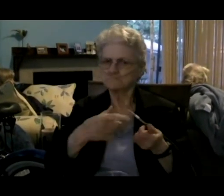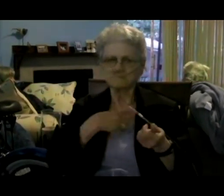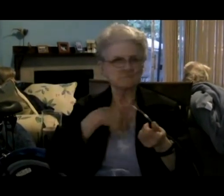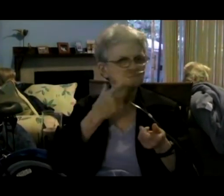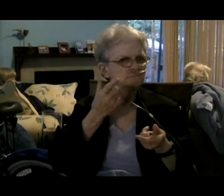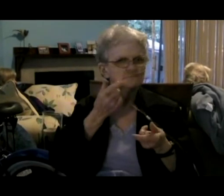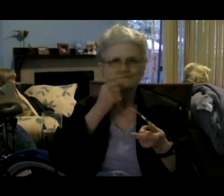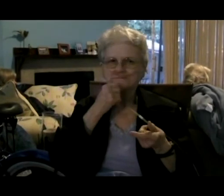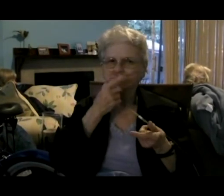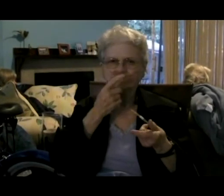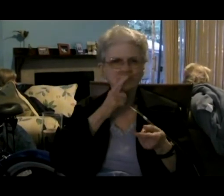Um,